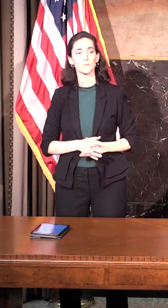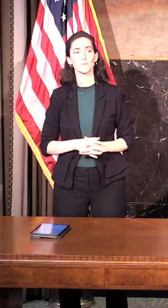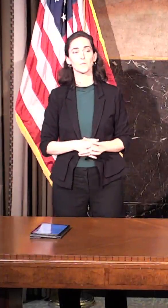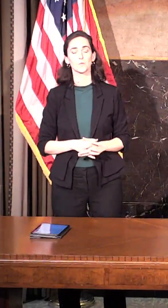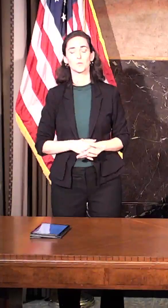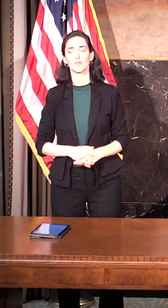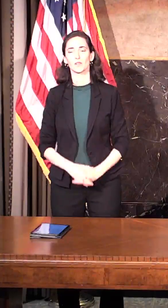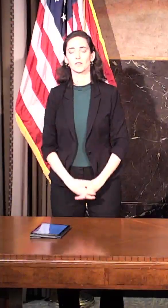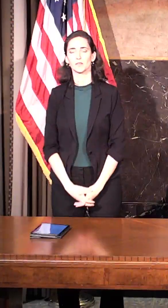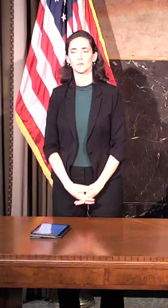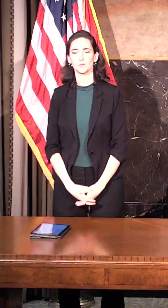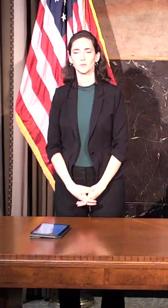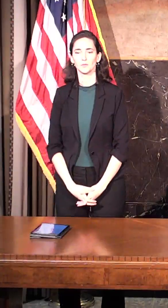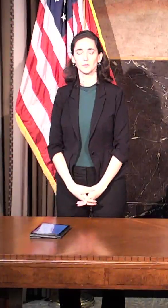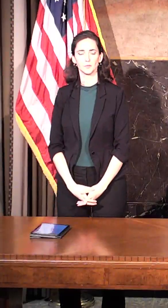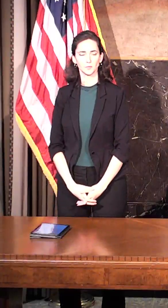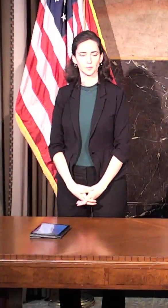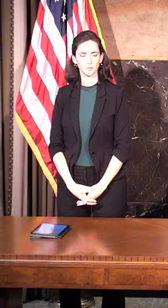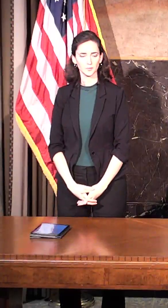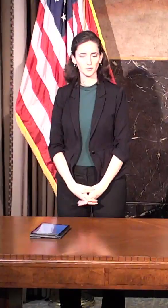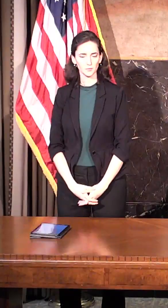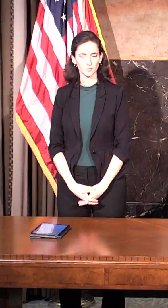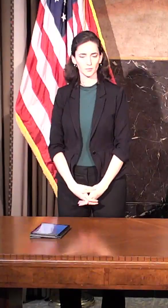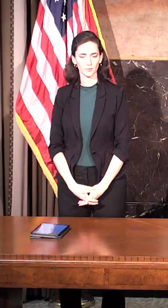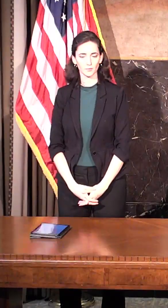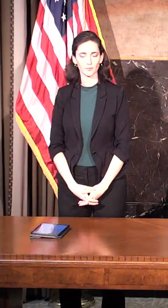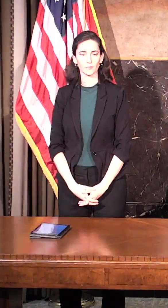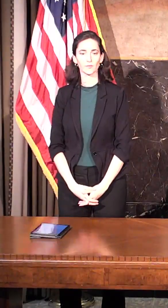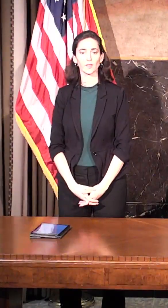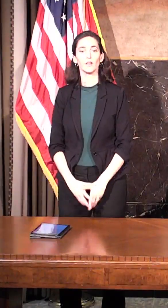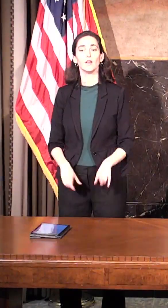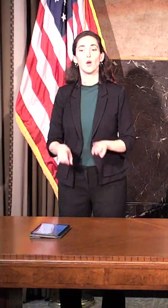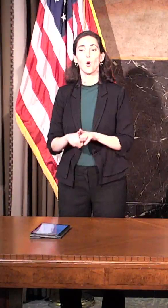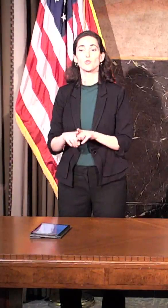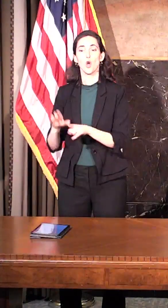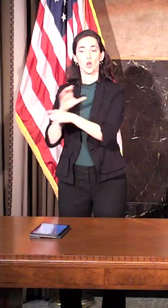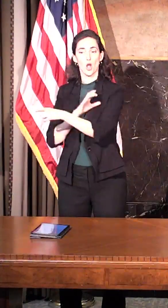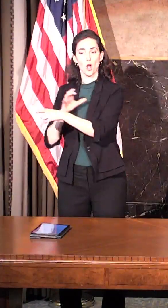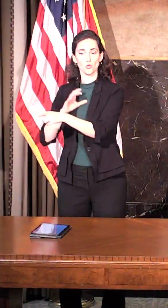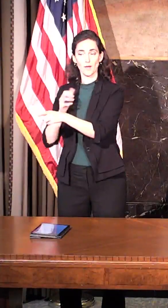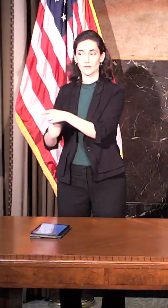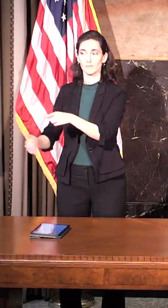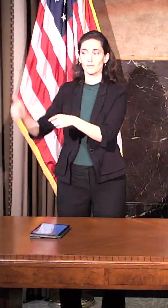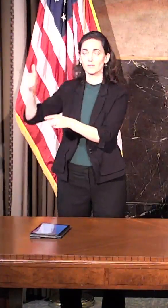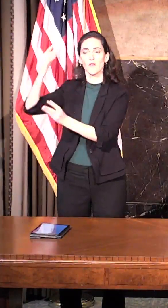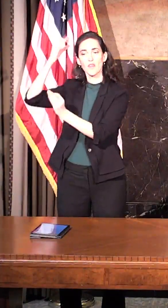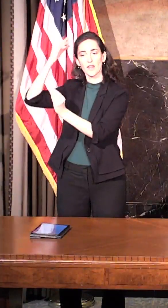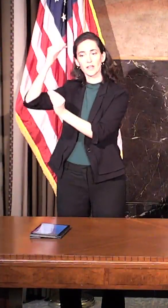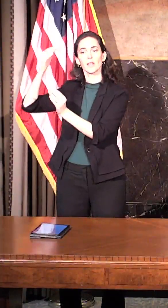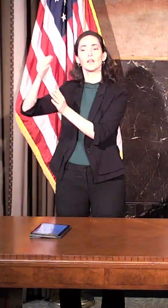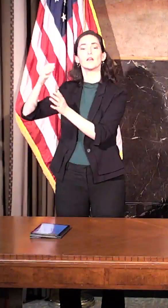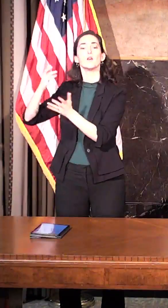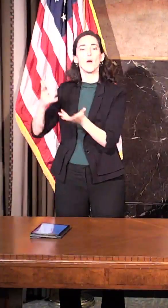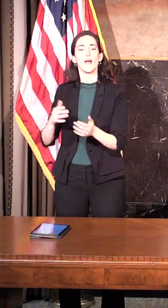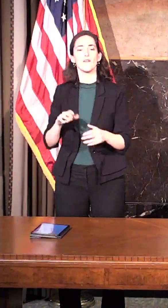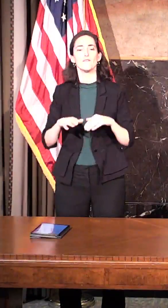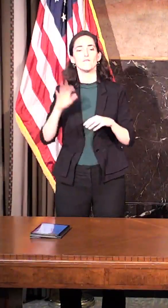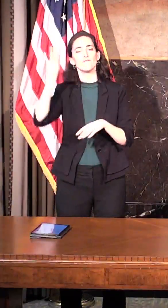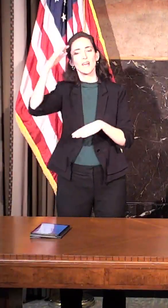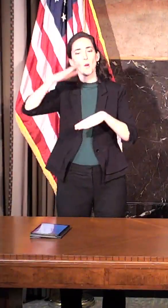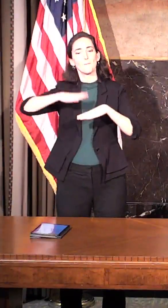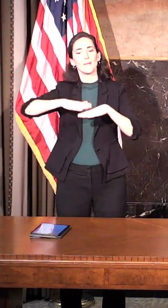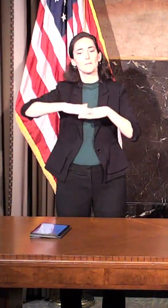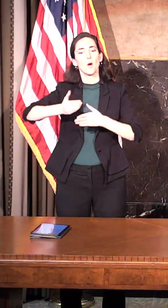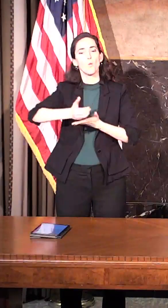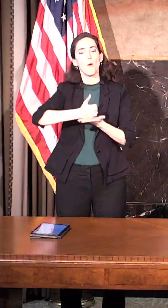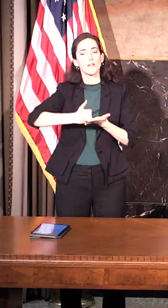that as part of the package, Congress is considering an increase to the federal minimum wage. And I know this is also